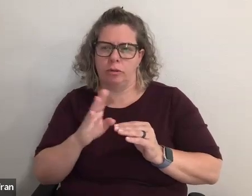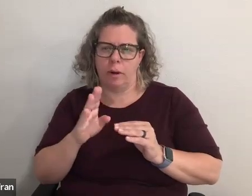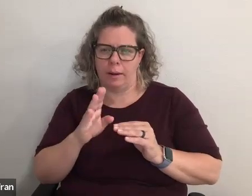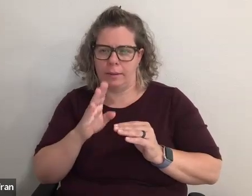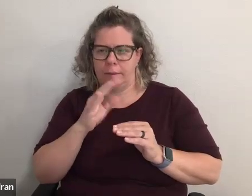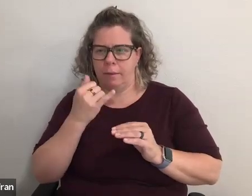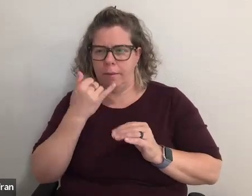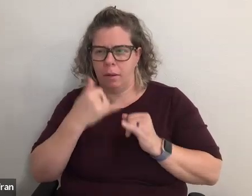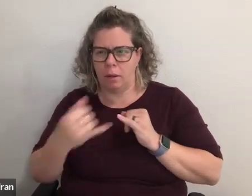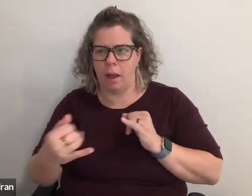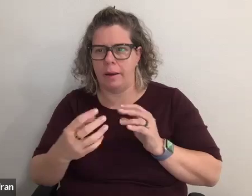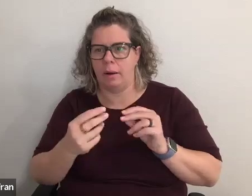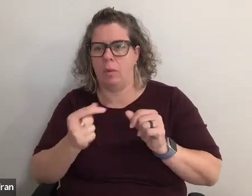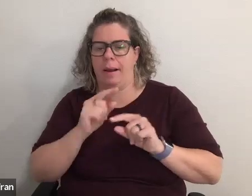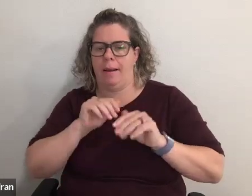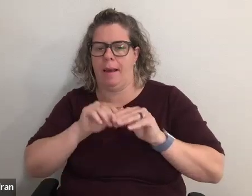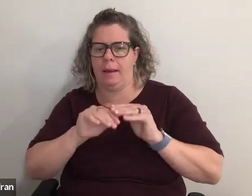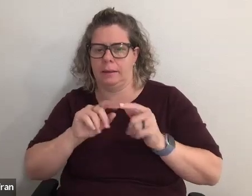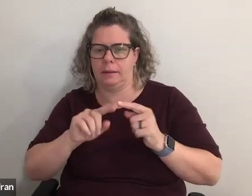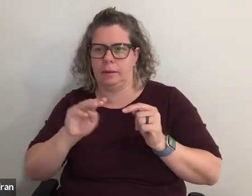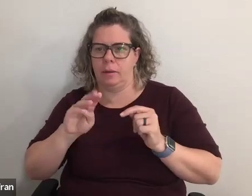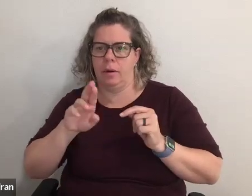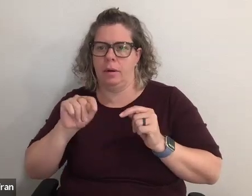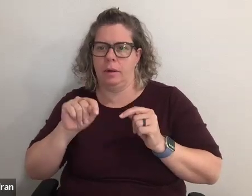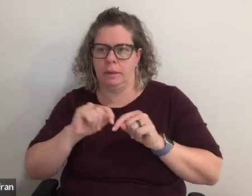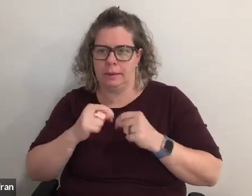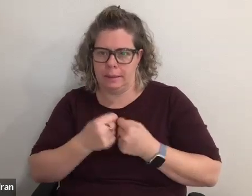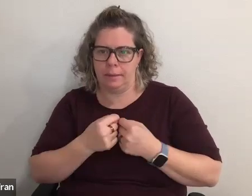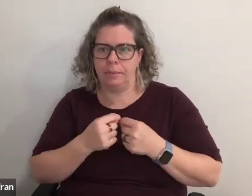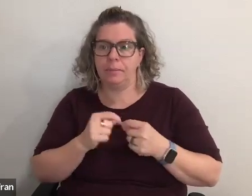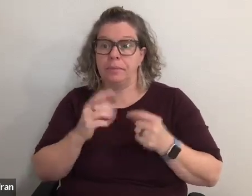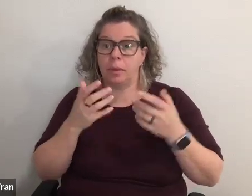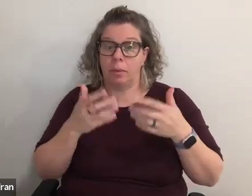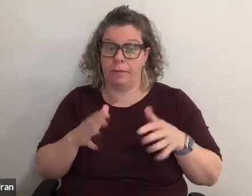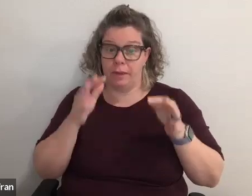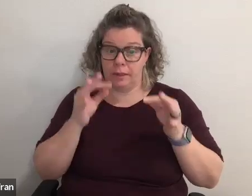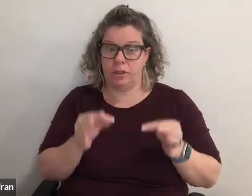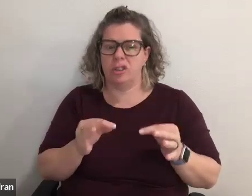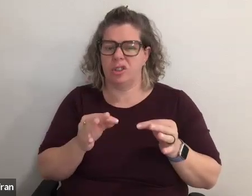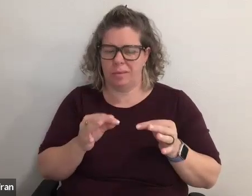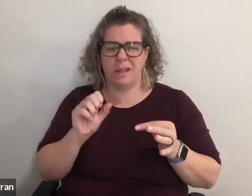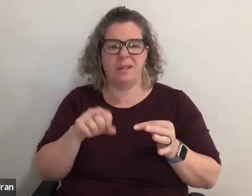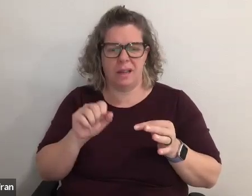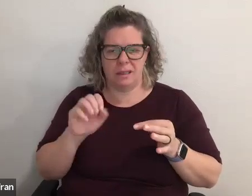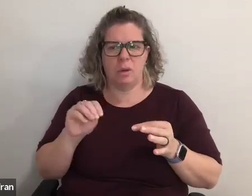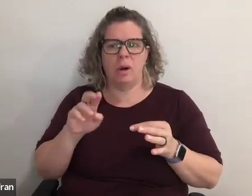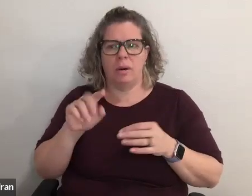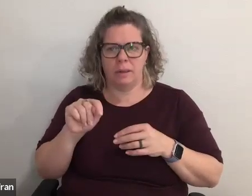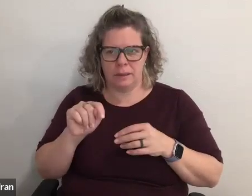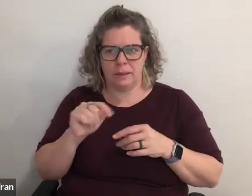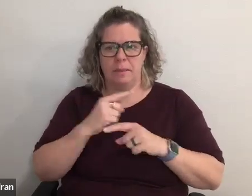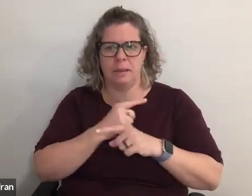can have really quick access to our mobile teams. But once that is determined that a mobile response team